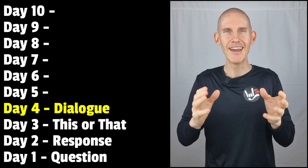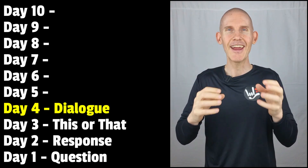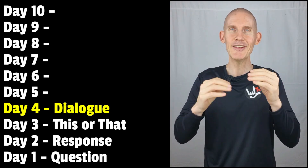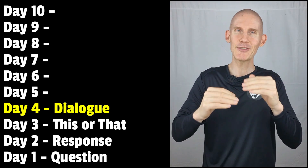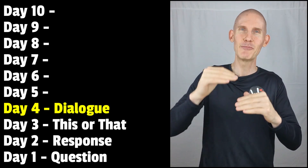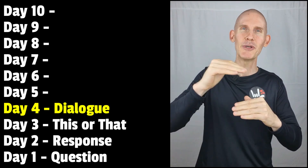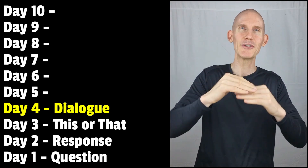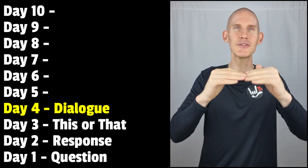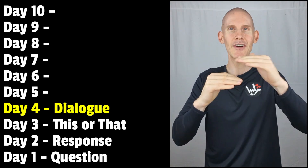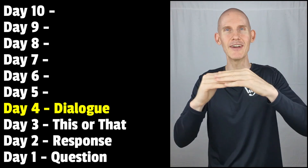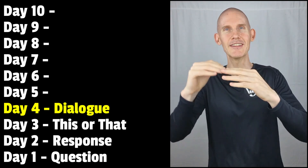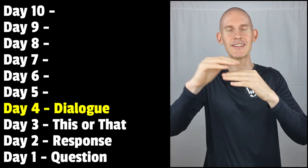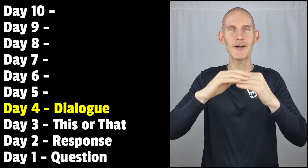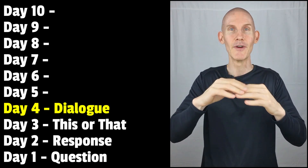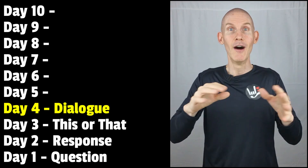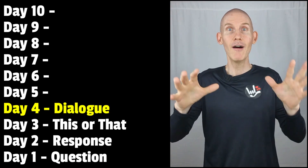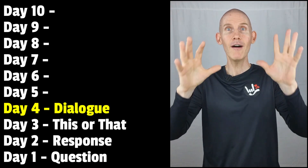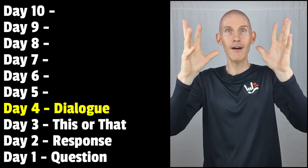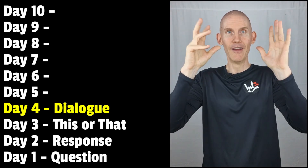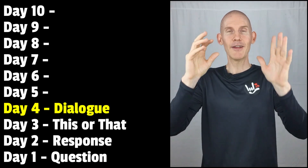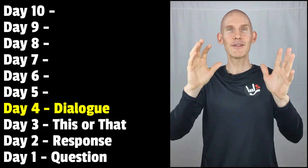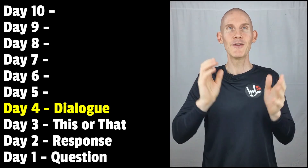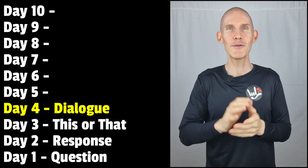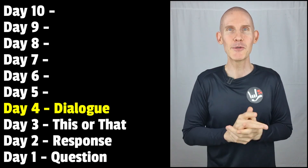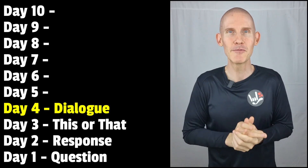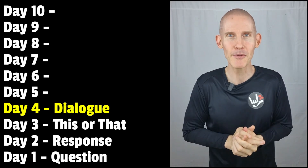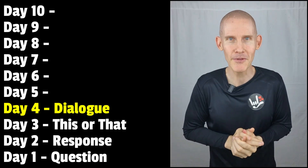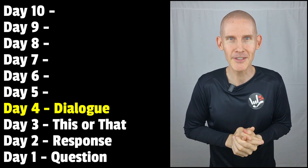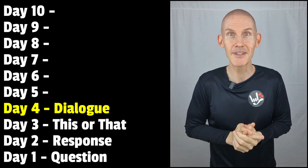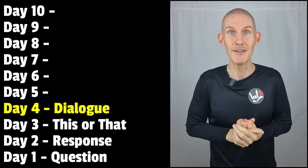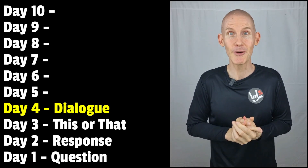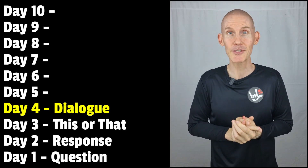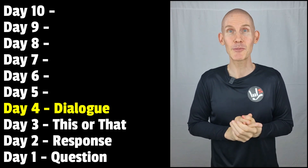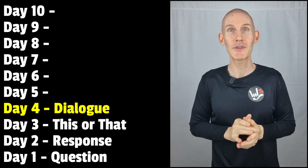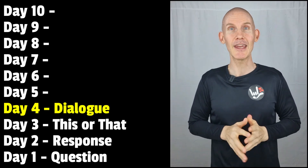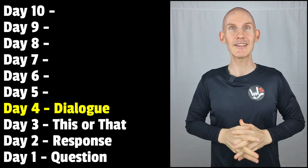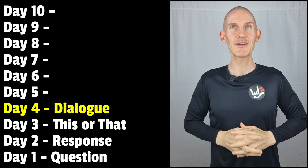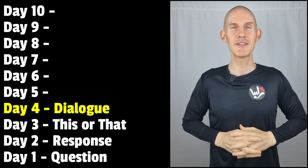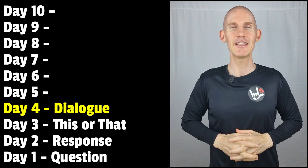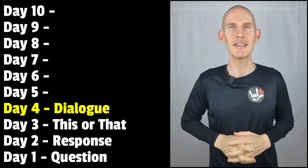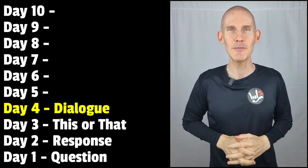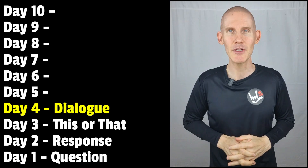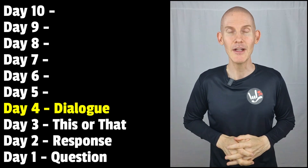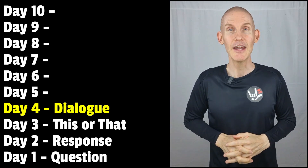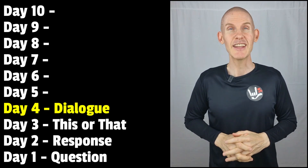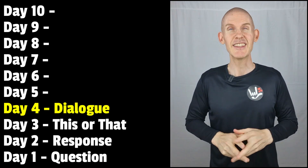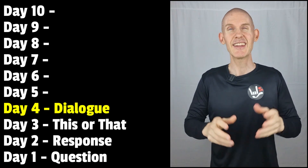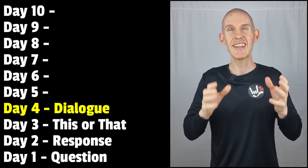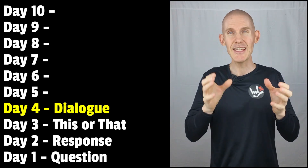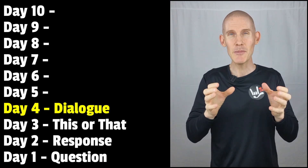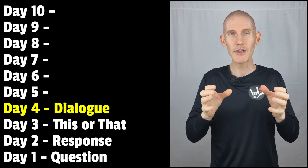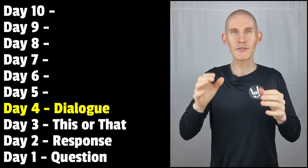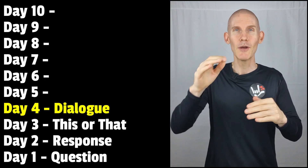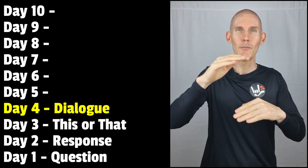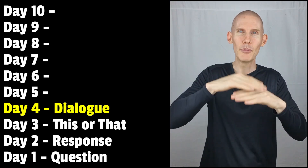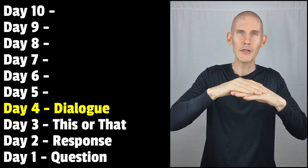and it just builds on itself. That's another beautiful thing you're going to notice about the ASL Daily email is that the emails